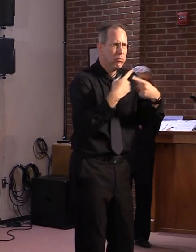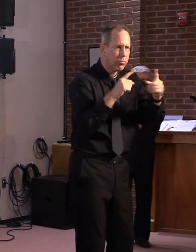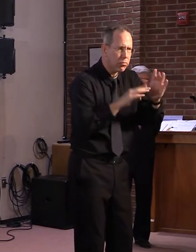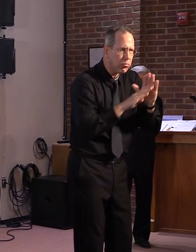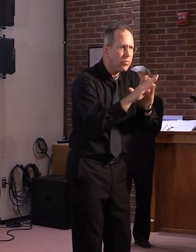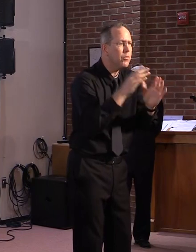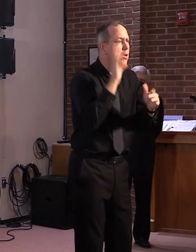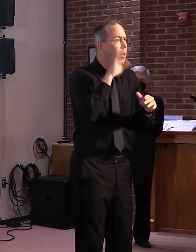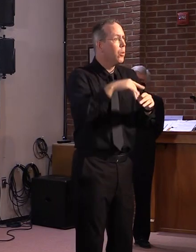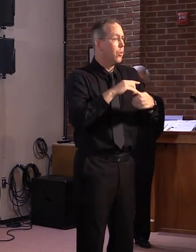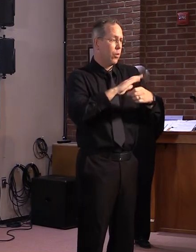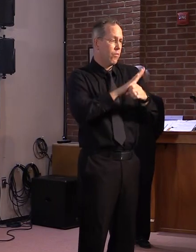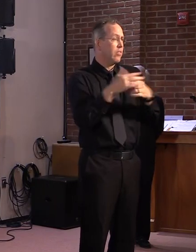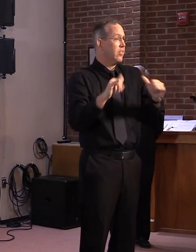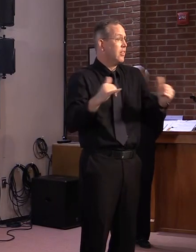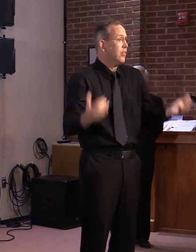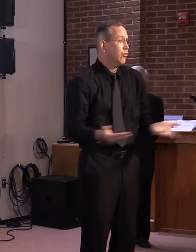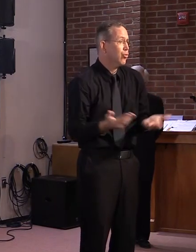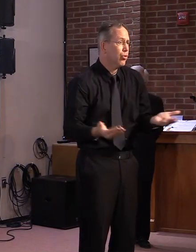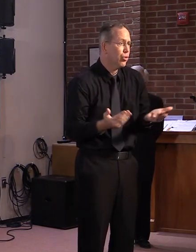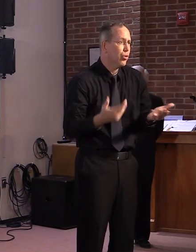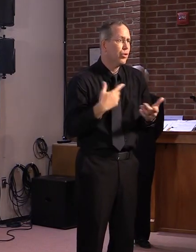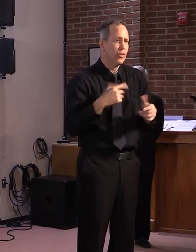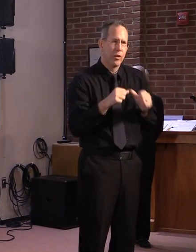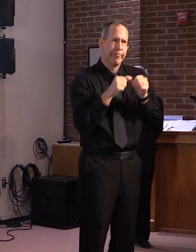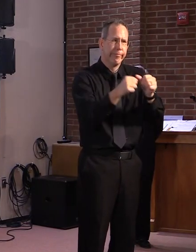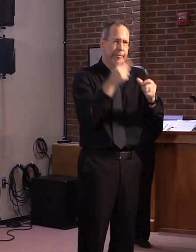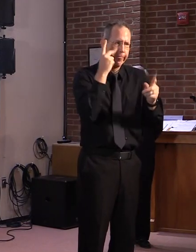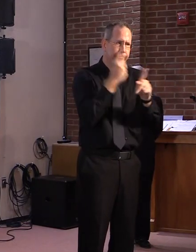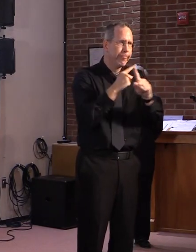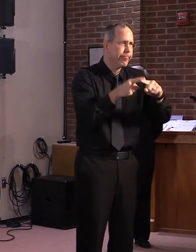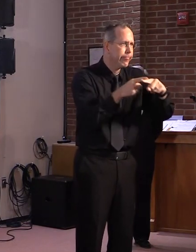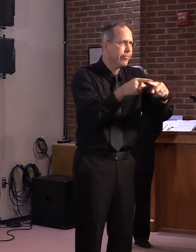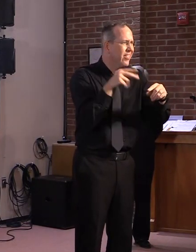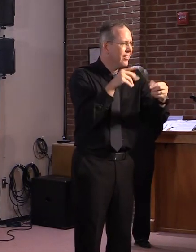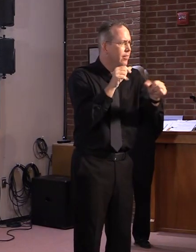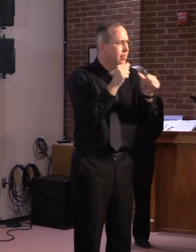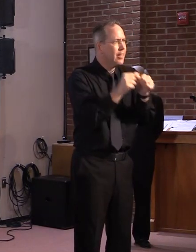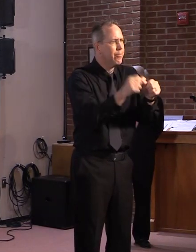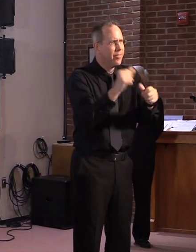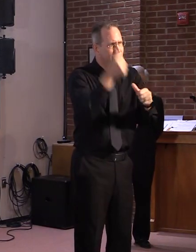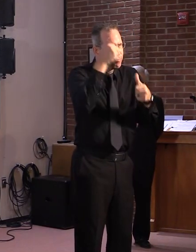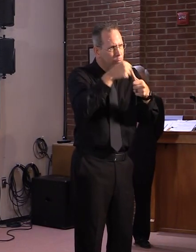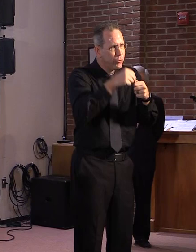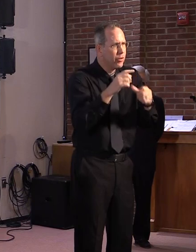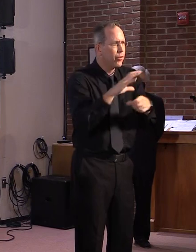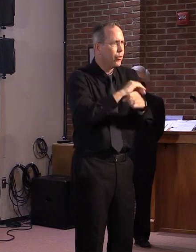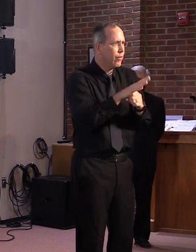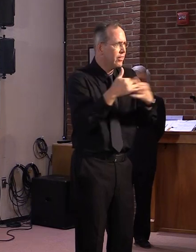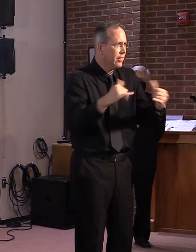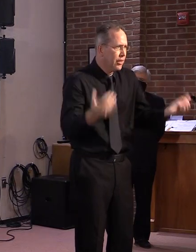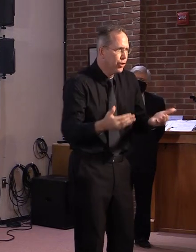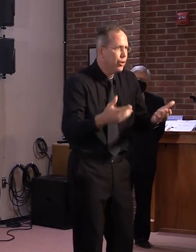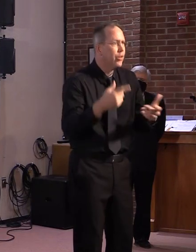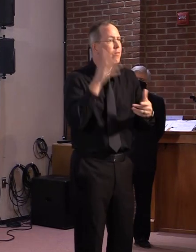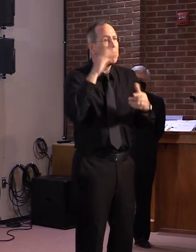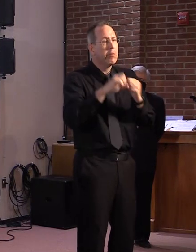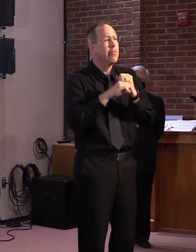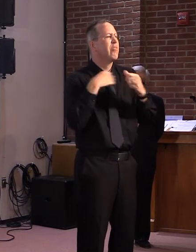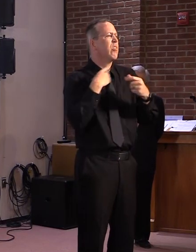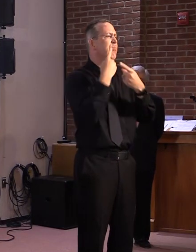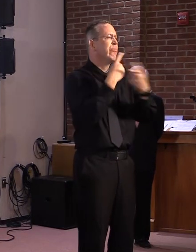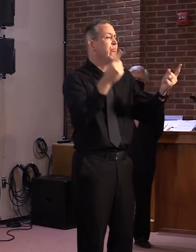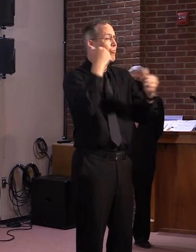the fact is the state of emergency must remain in place. So I've extended it again to July 15th.